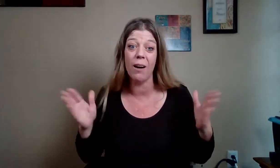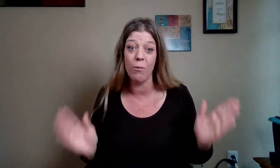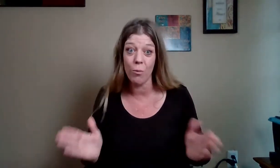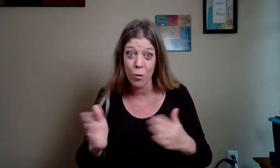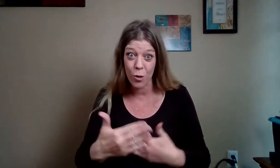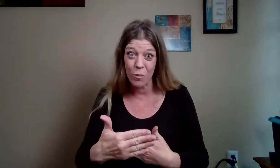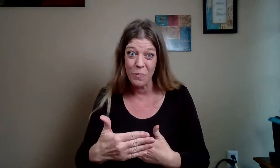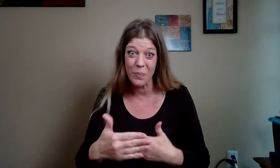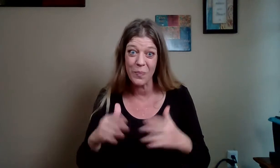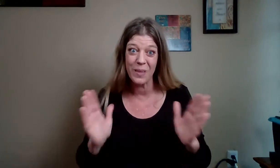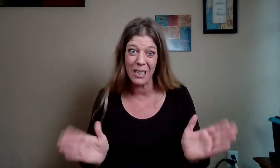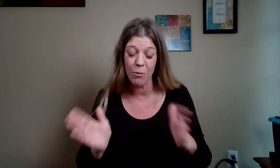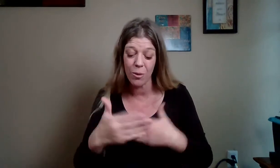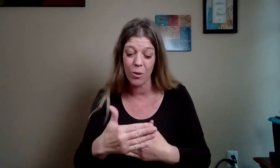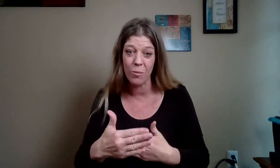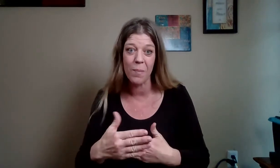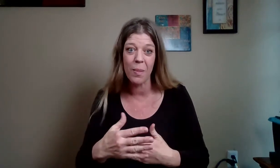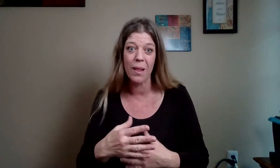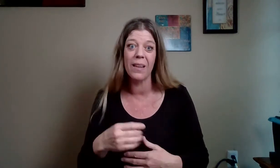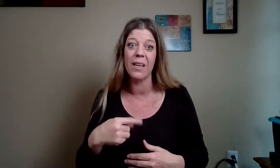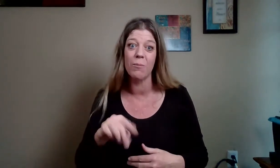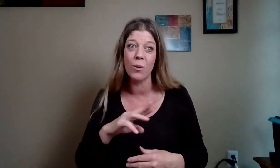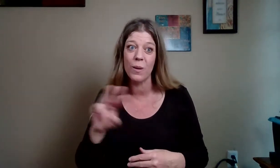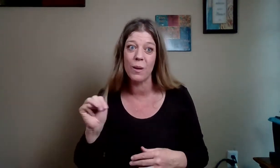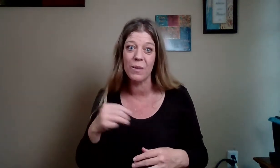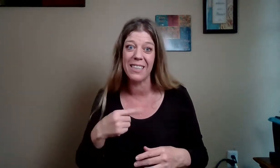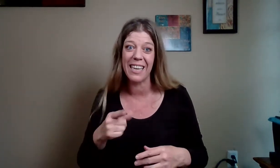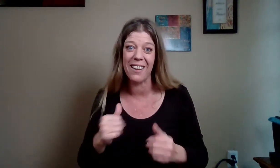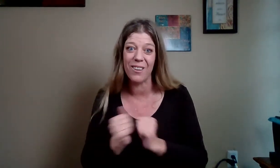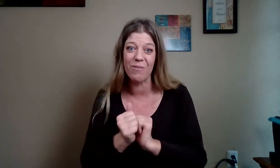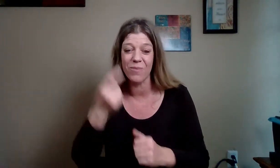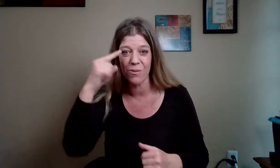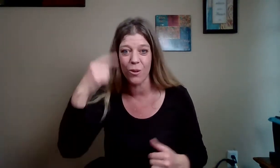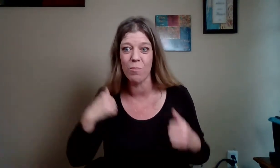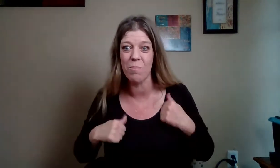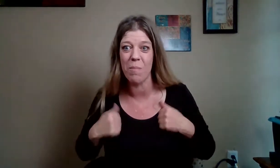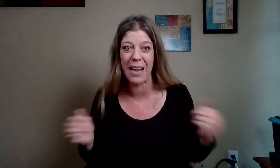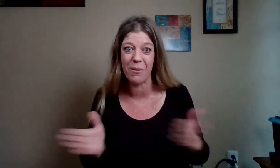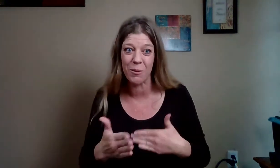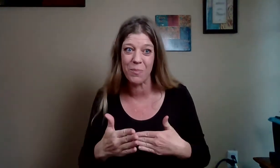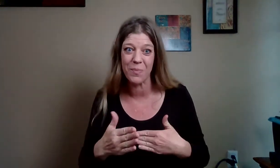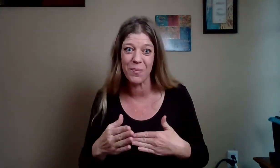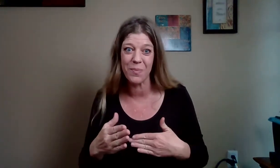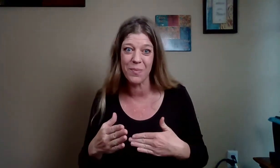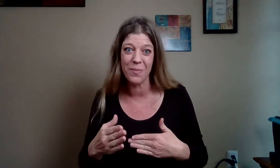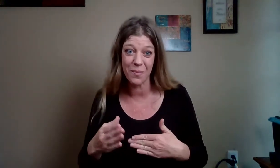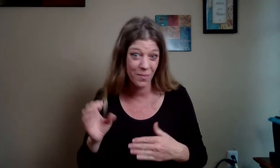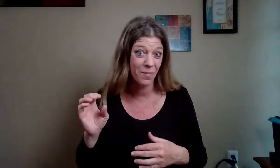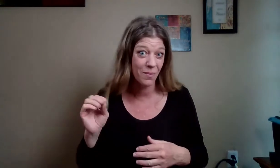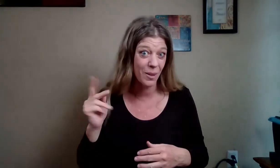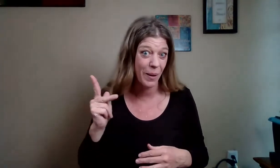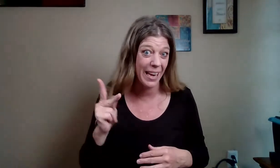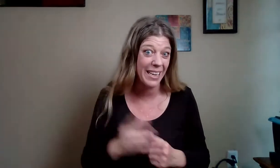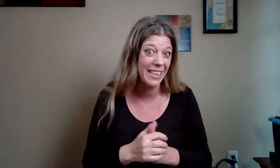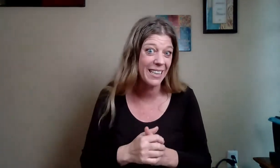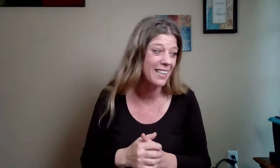have room. Then put them together for bathroom. Okay?